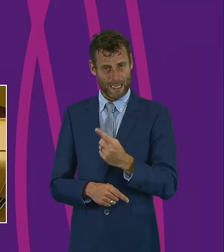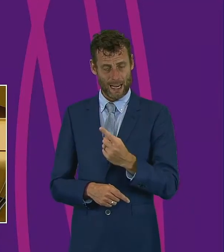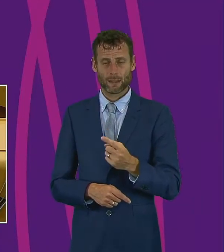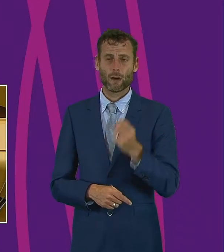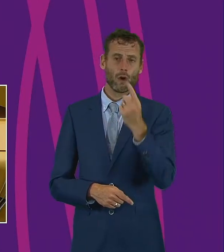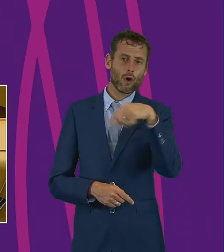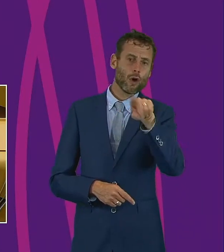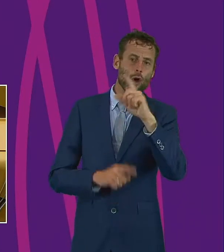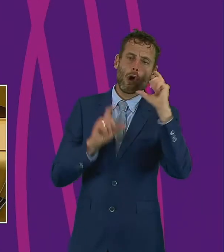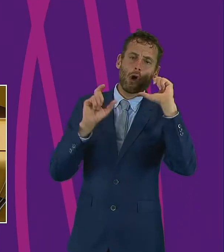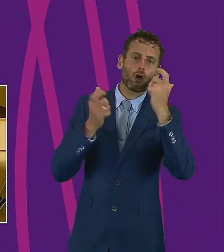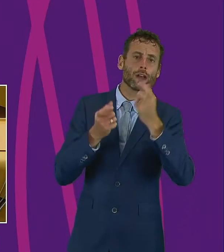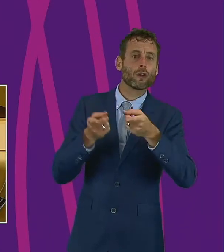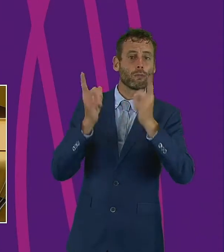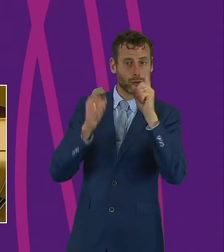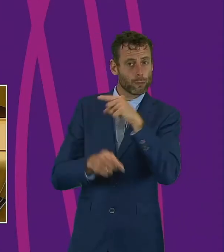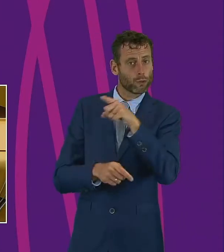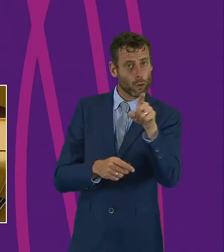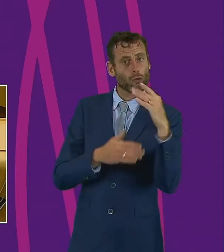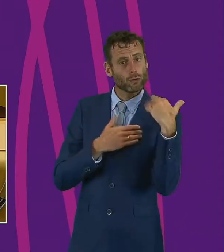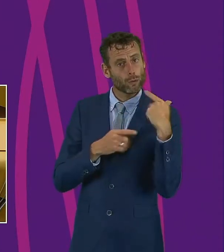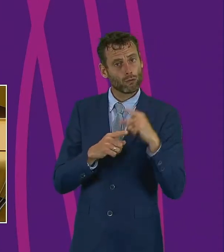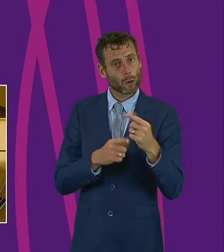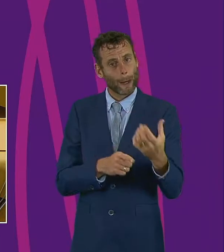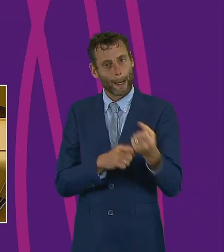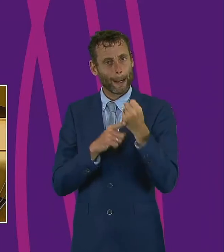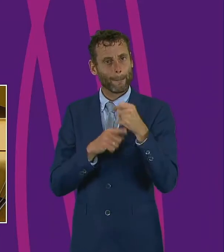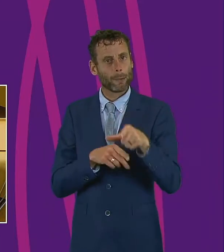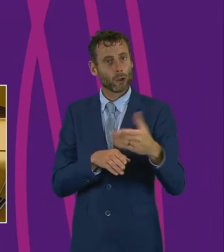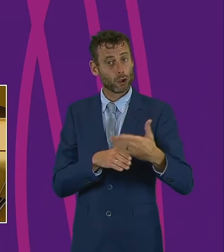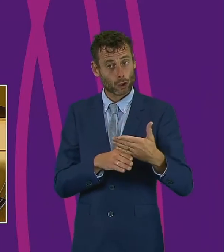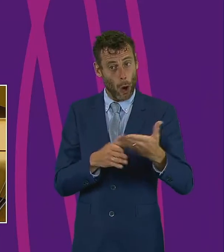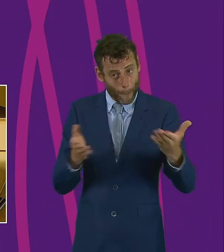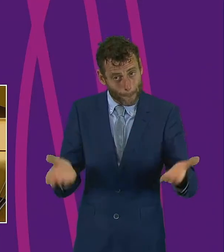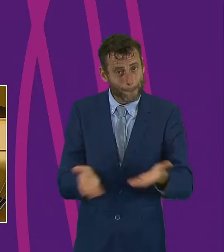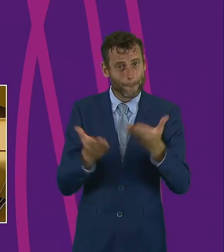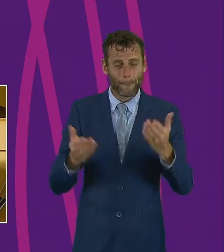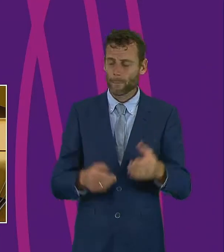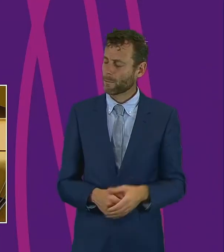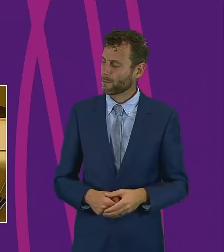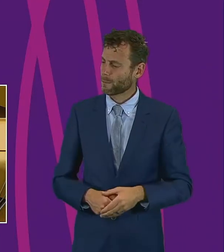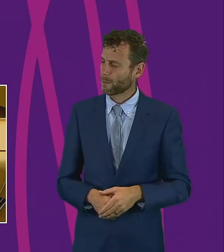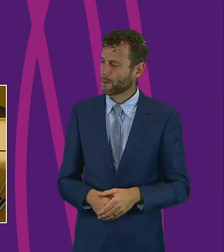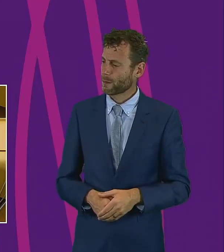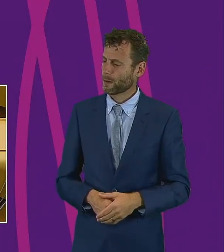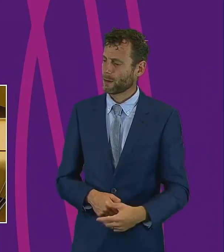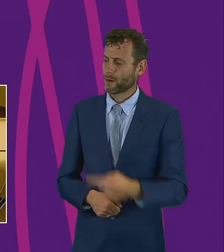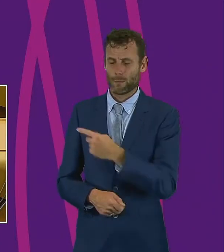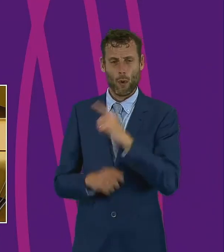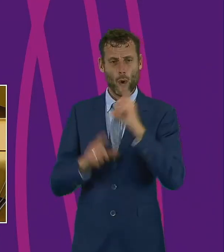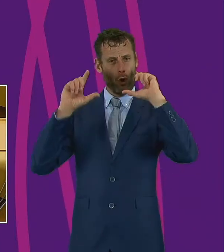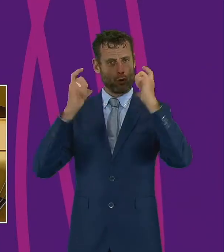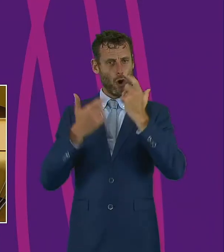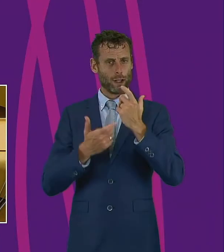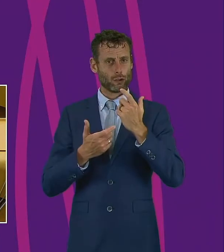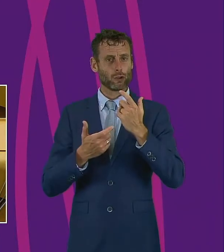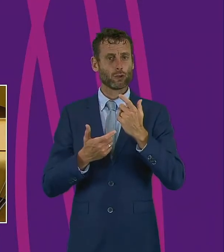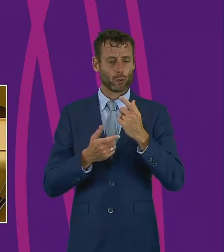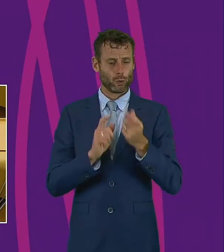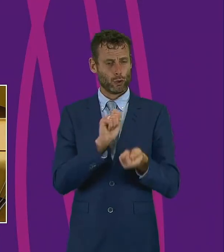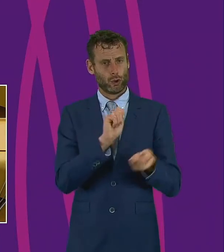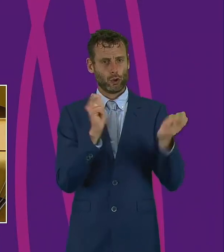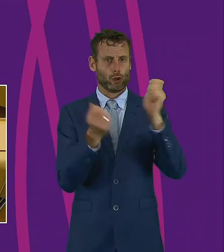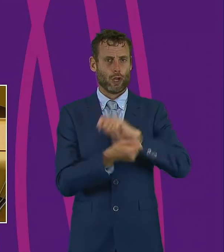to maintain jobs? And I wonder if the First Minister would agree with me that it's short-sighted of the college to replace